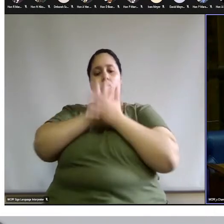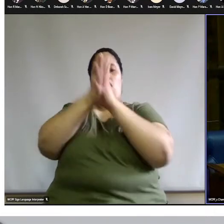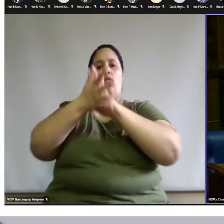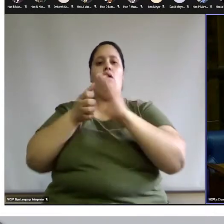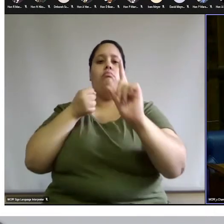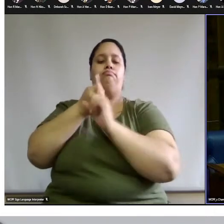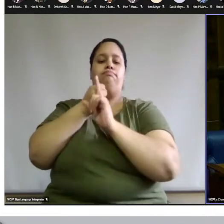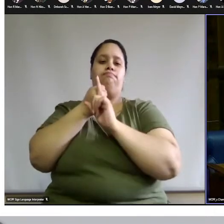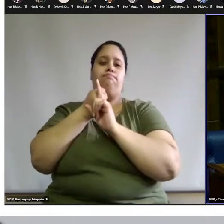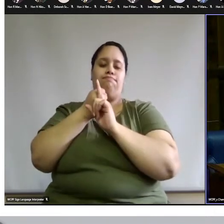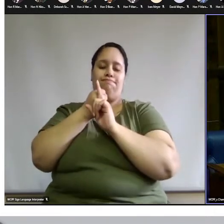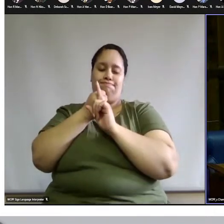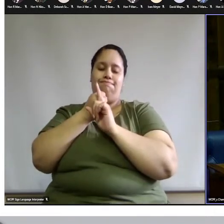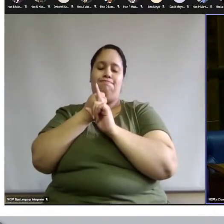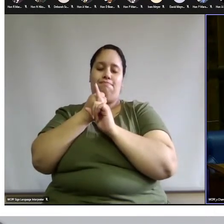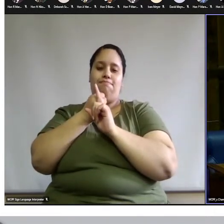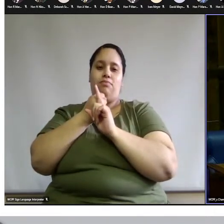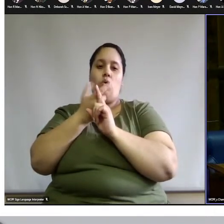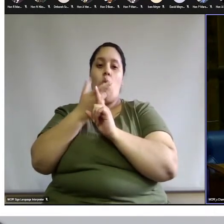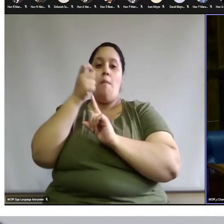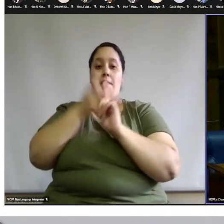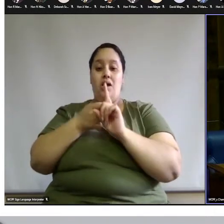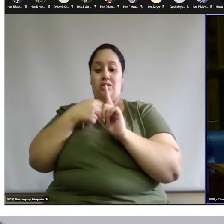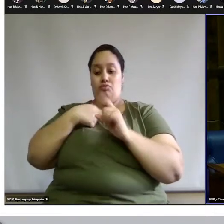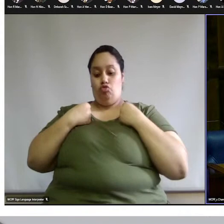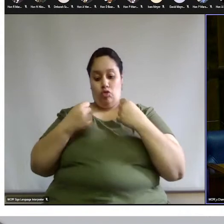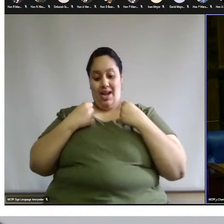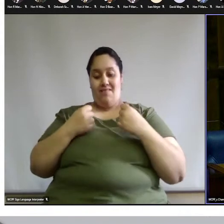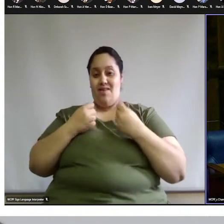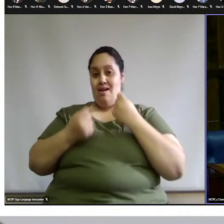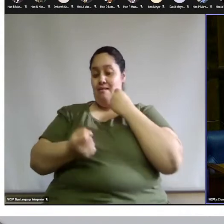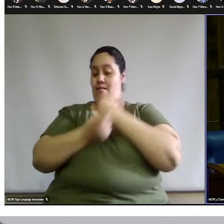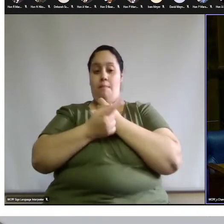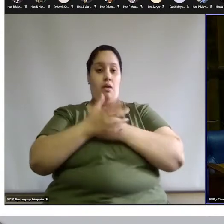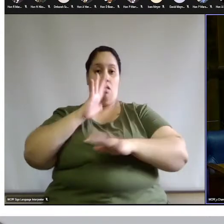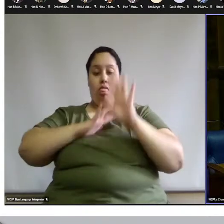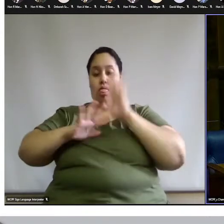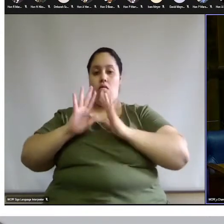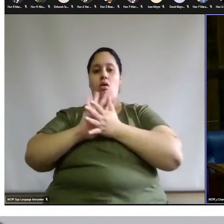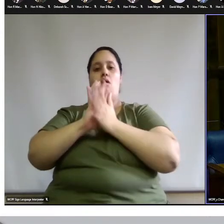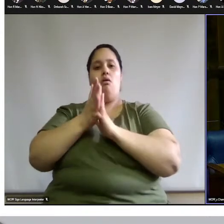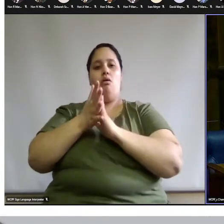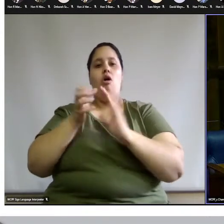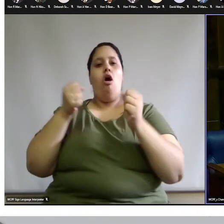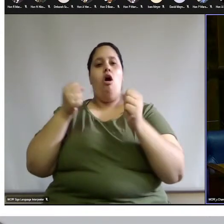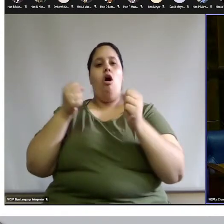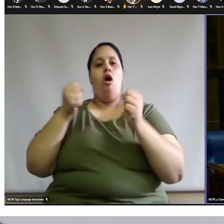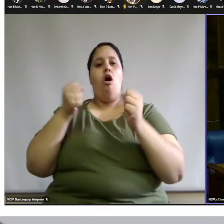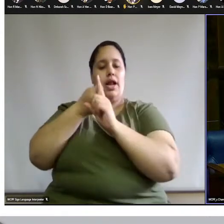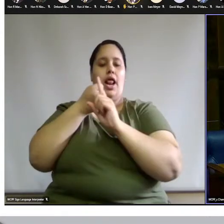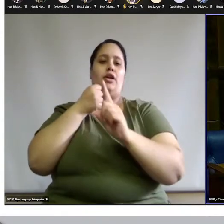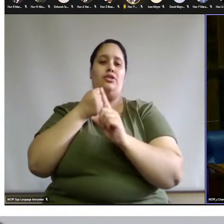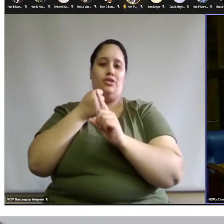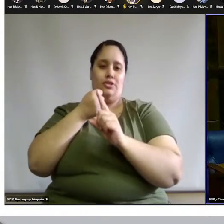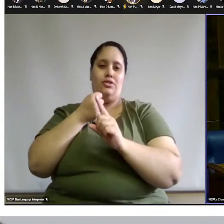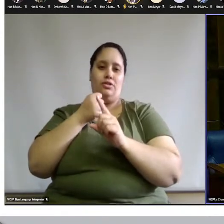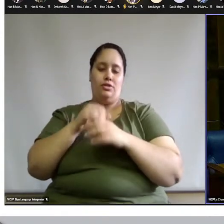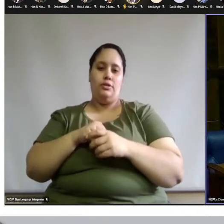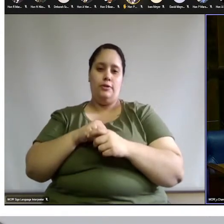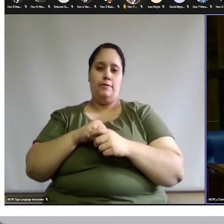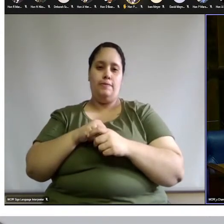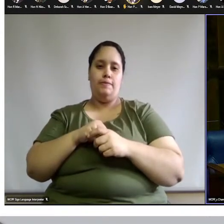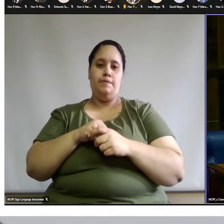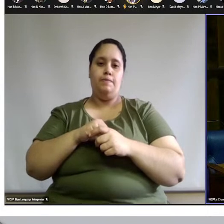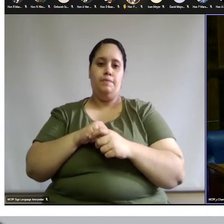that vehicle to crash and did something that driver had to do something and there was a crash. So there